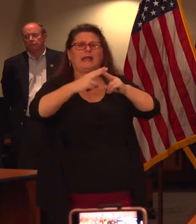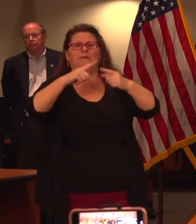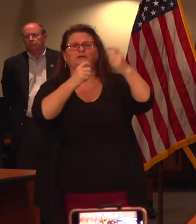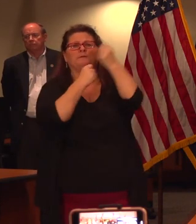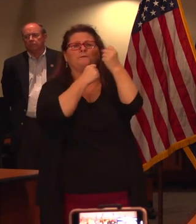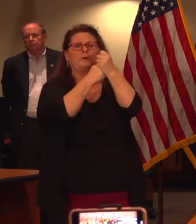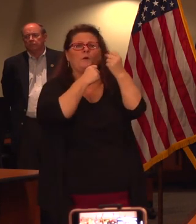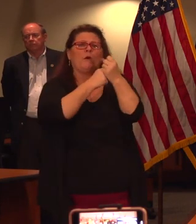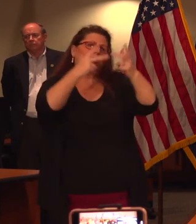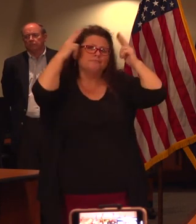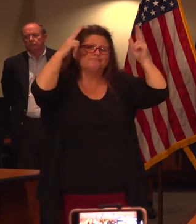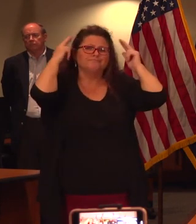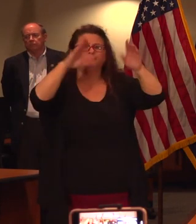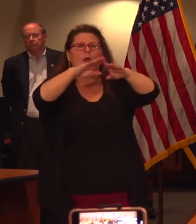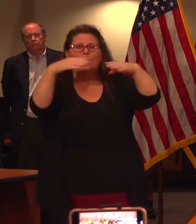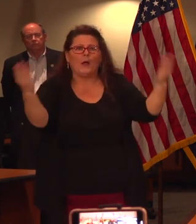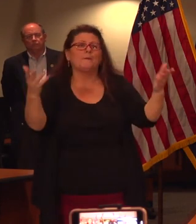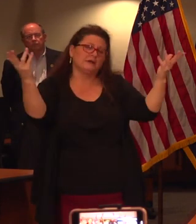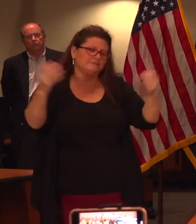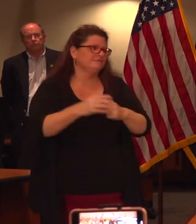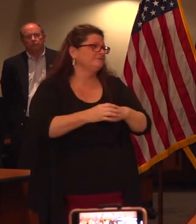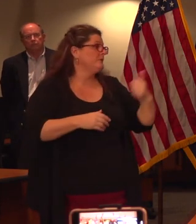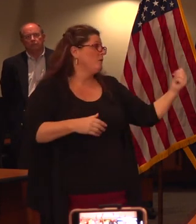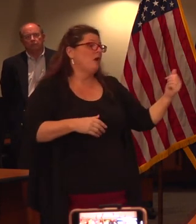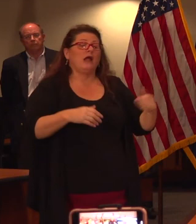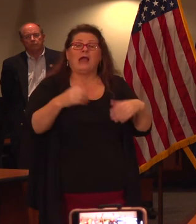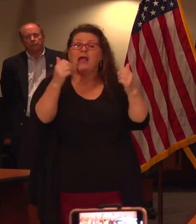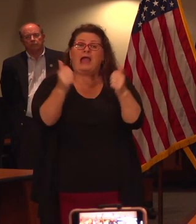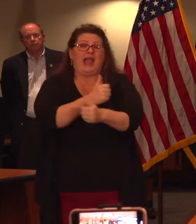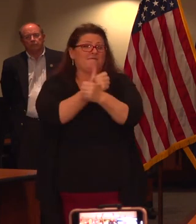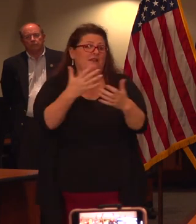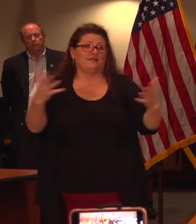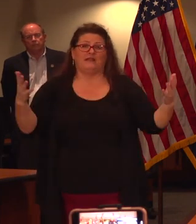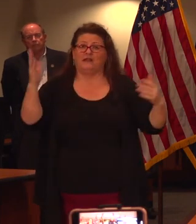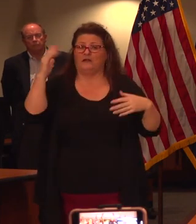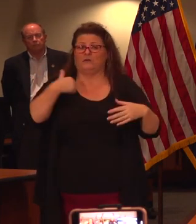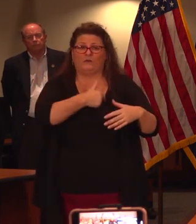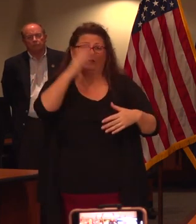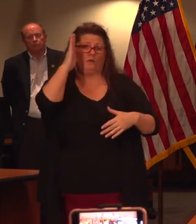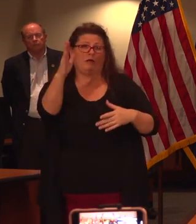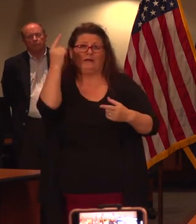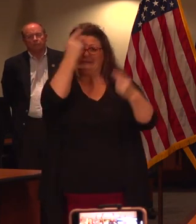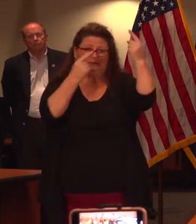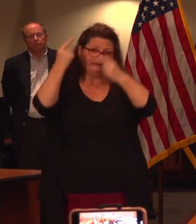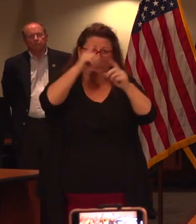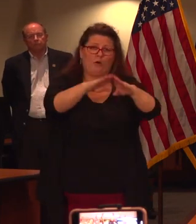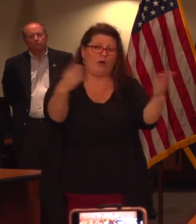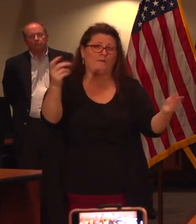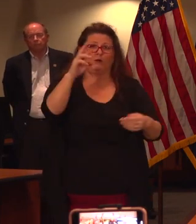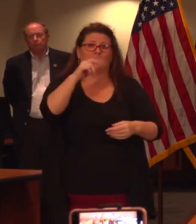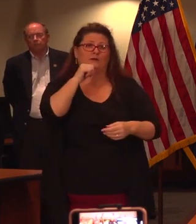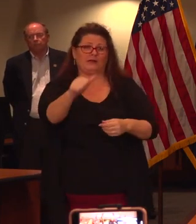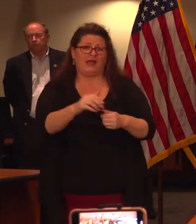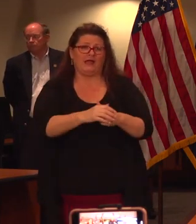at a time. How do you feel about some of these businesses? All things are under consideration. Those businesses were ones that, of